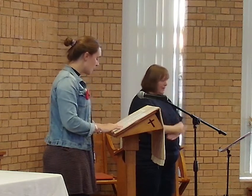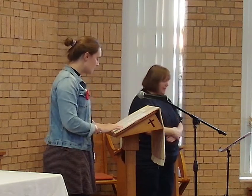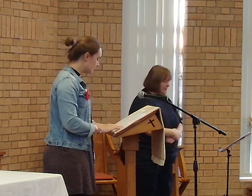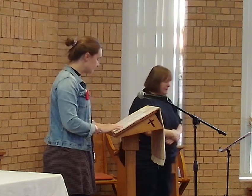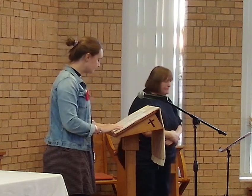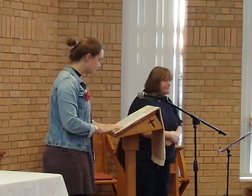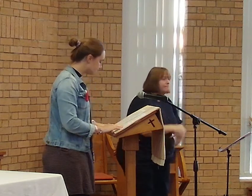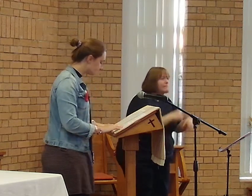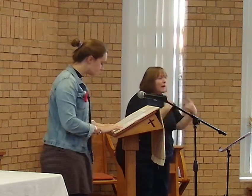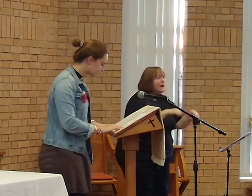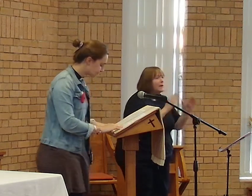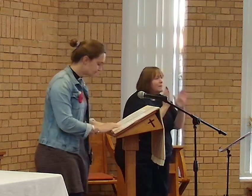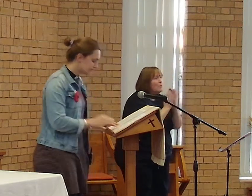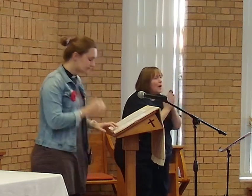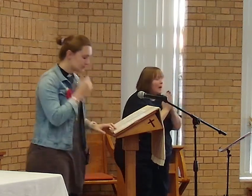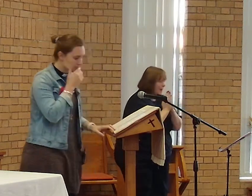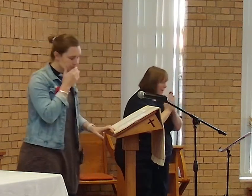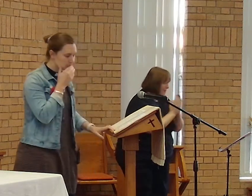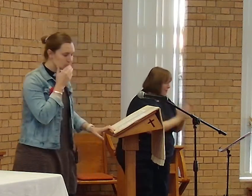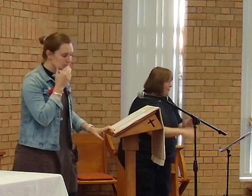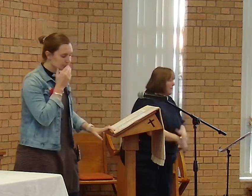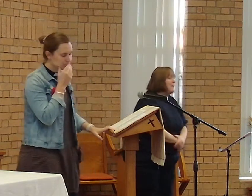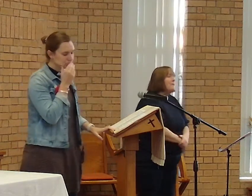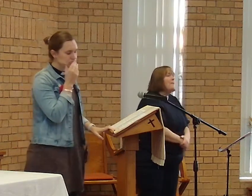Let's pray.